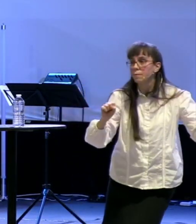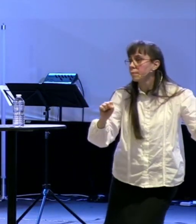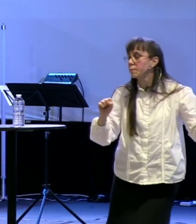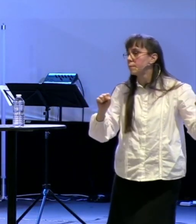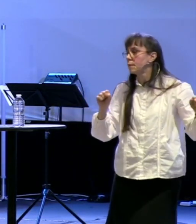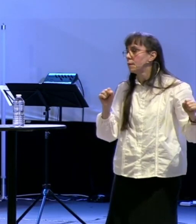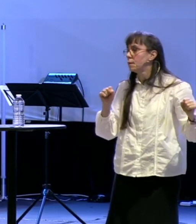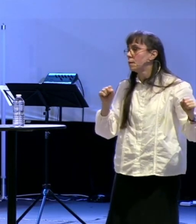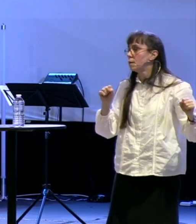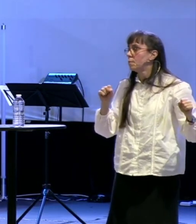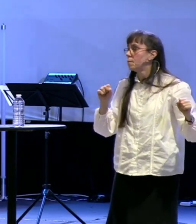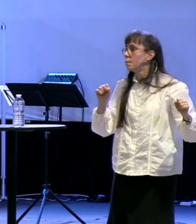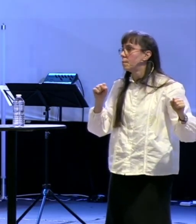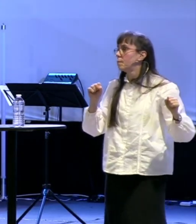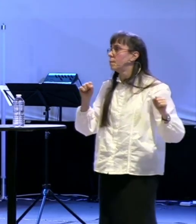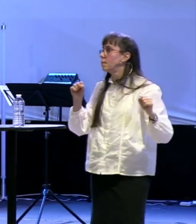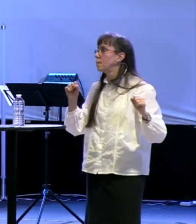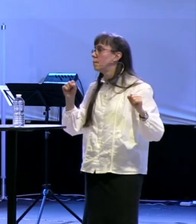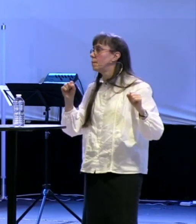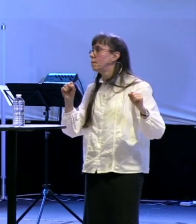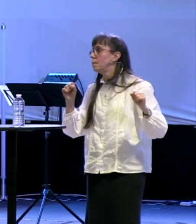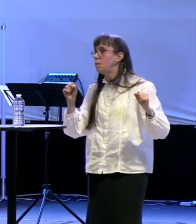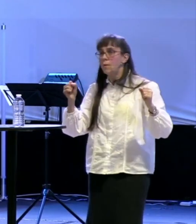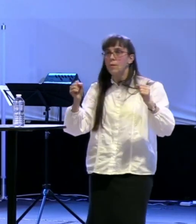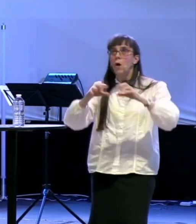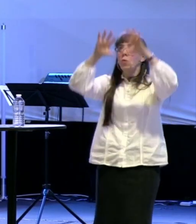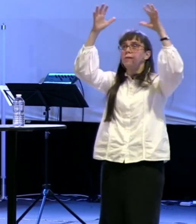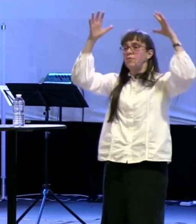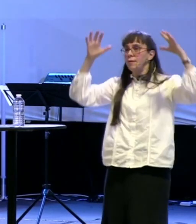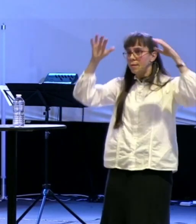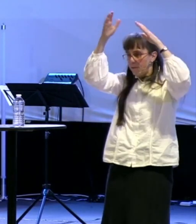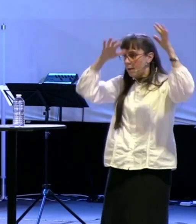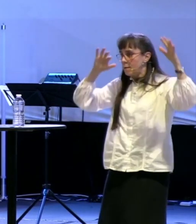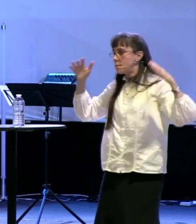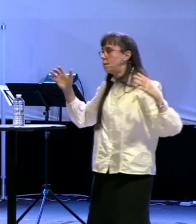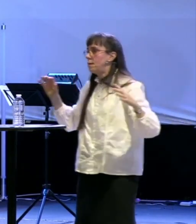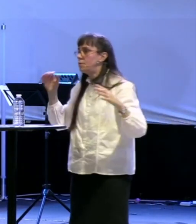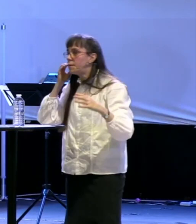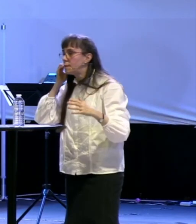permanent. En fait, il y a la Trinité divine, Père, because Fils et Saint-Esprit. Trinity, the